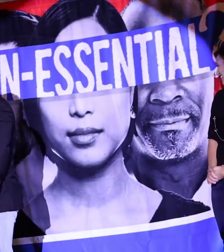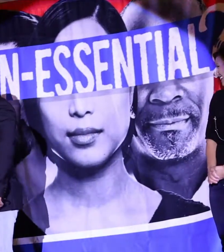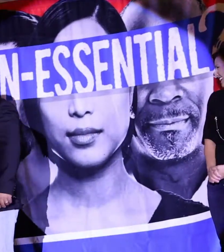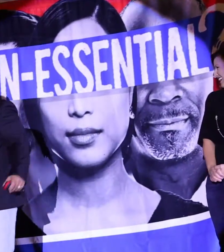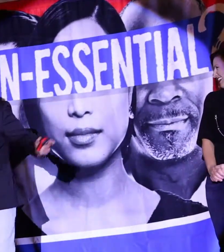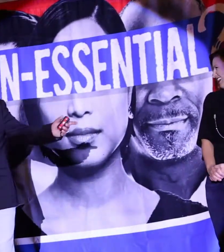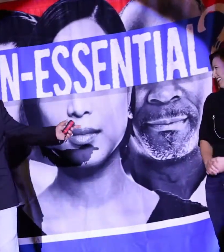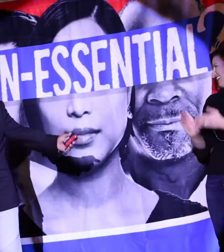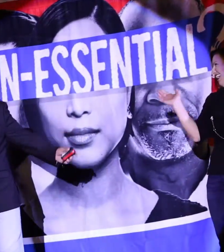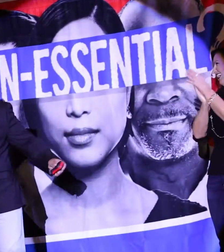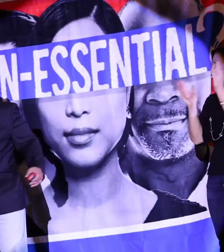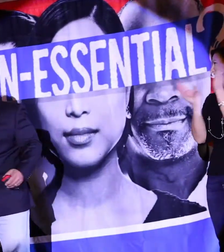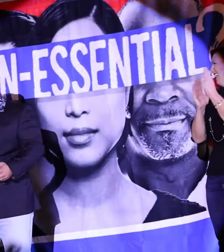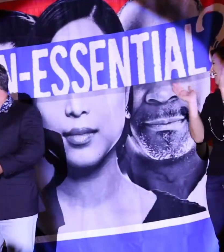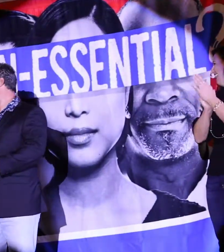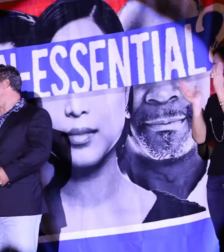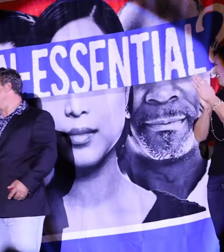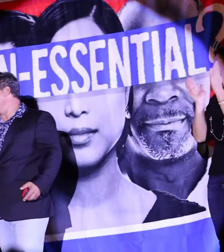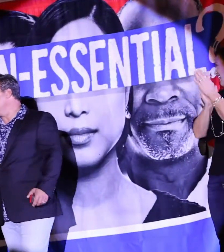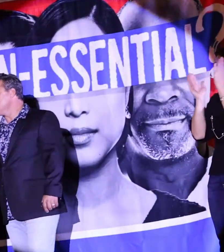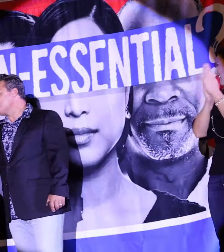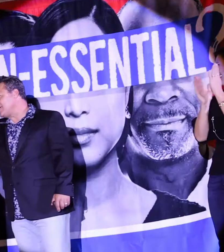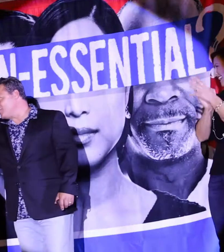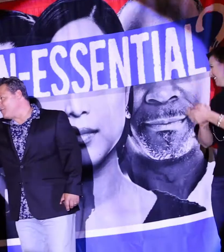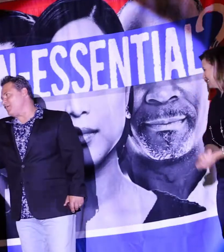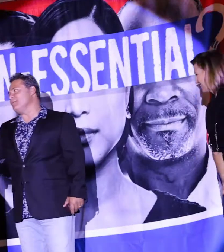Let's give Savannah and Danielle a hand.